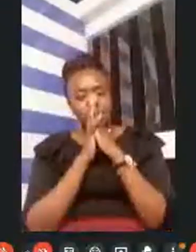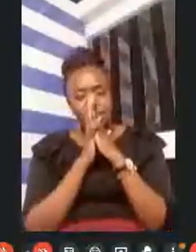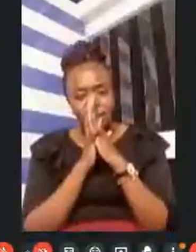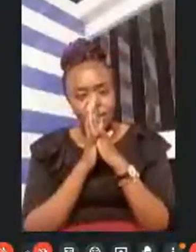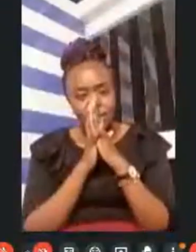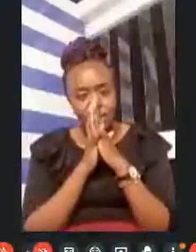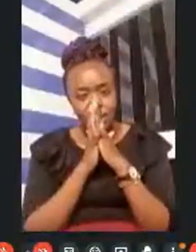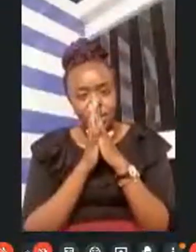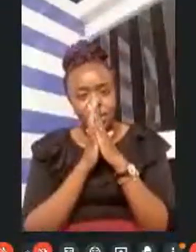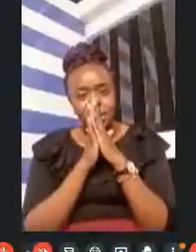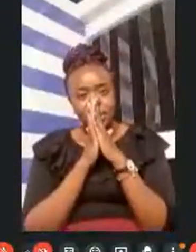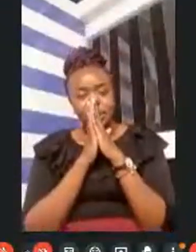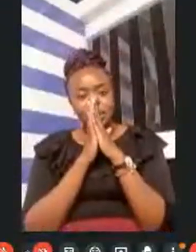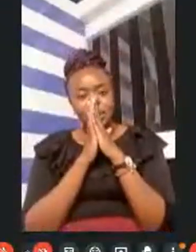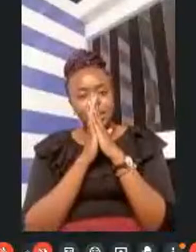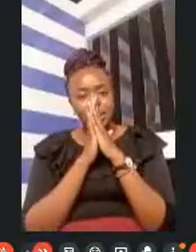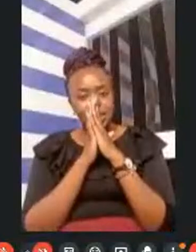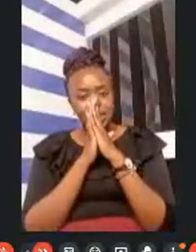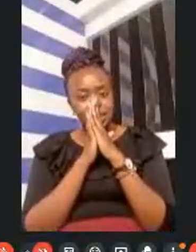ahead.